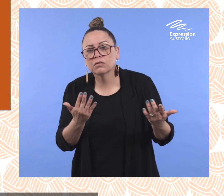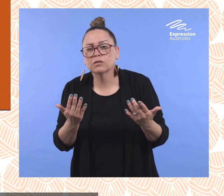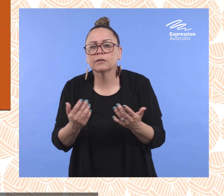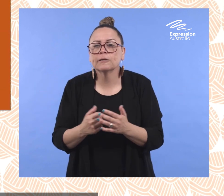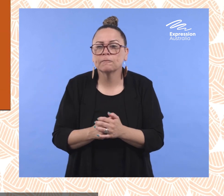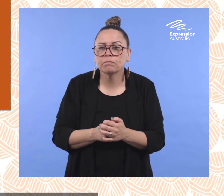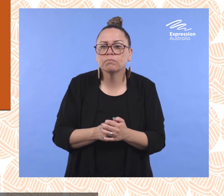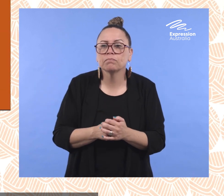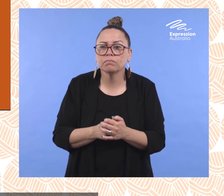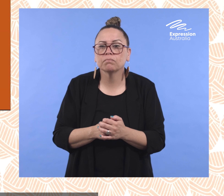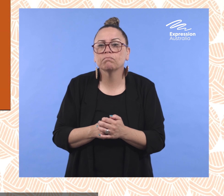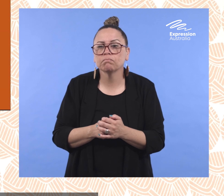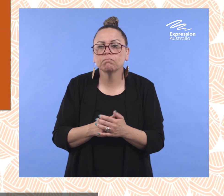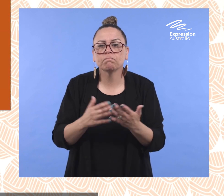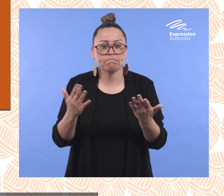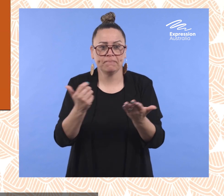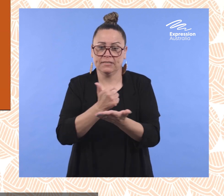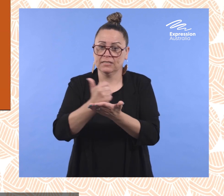were done, then